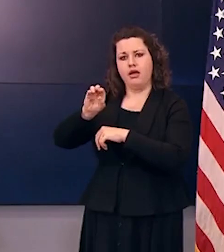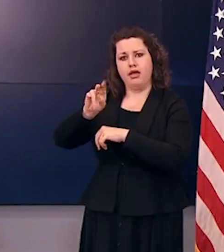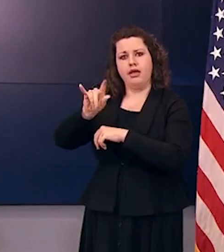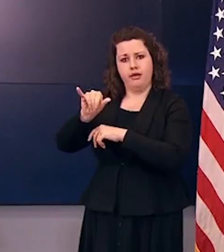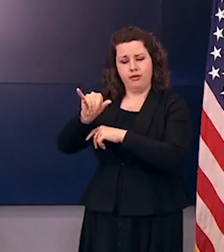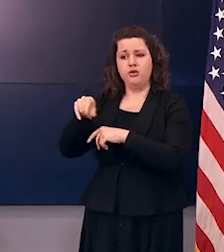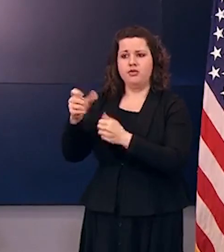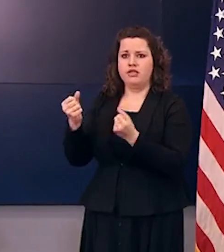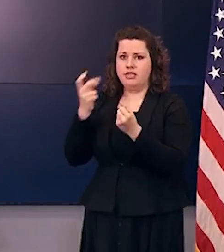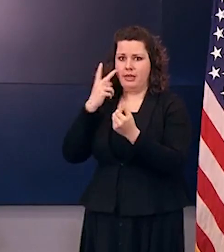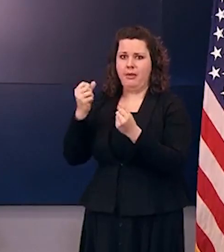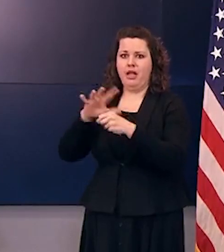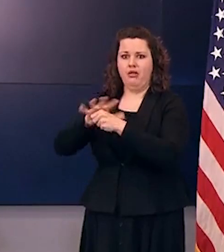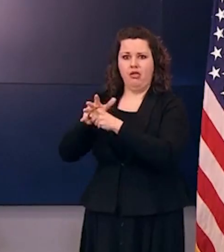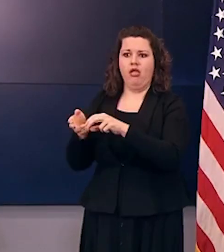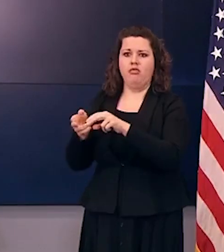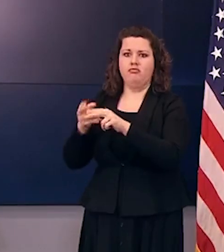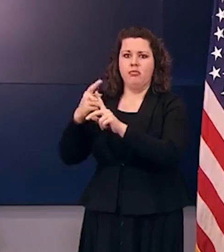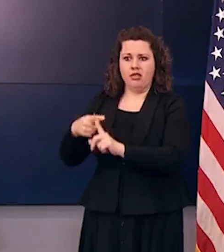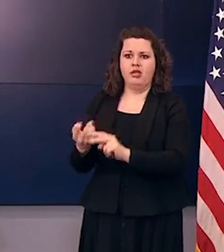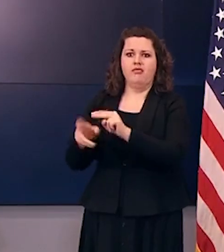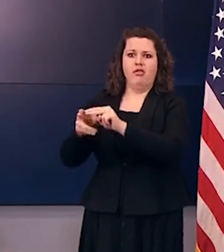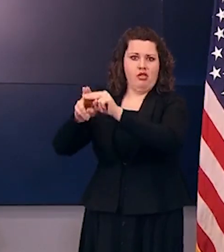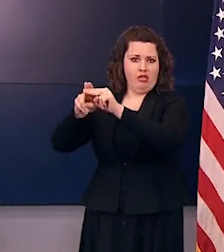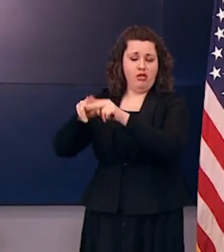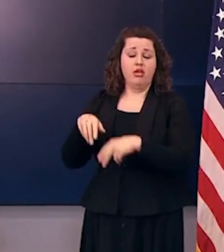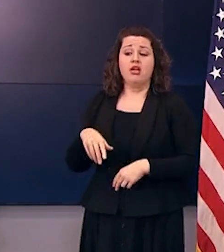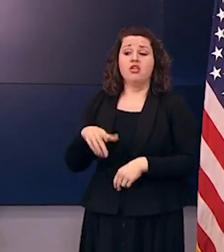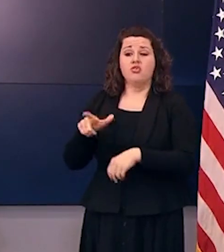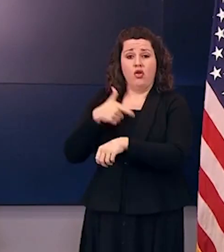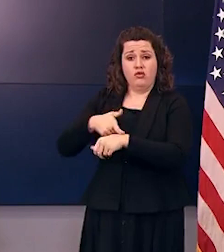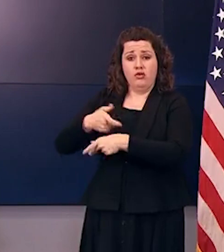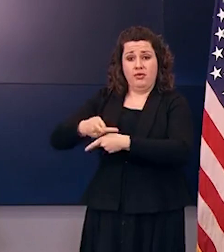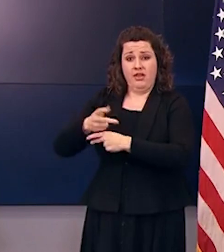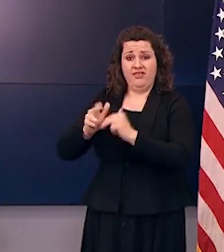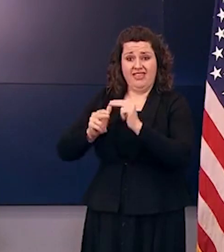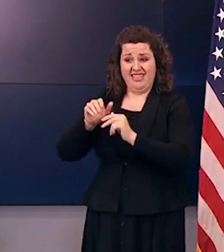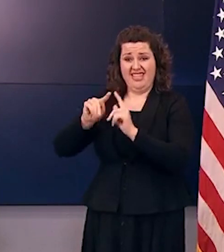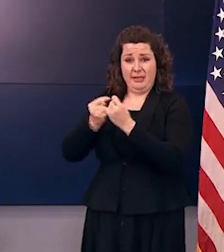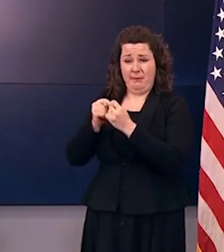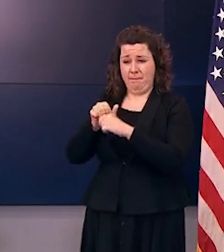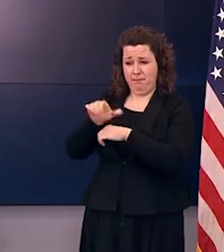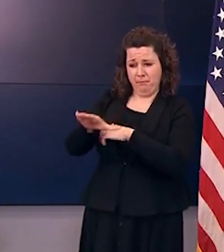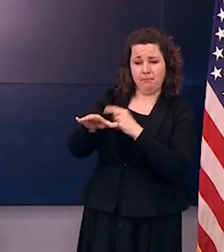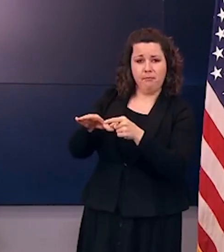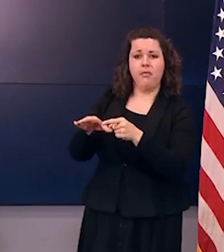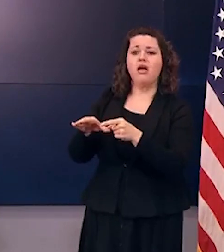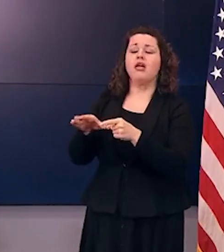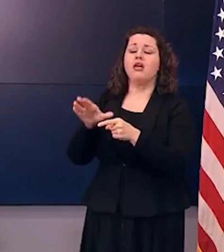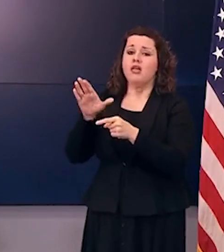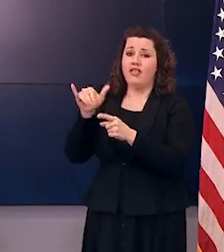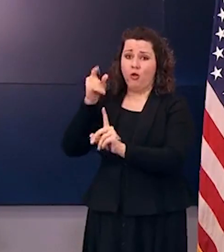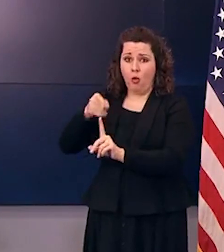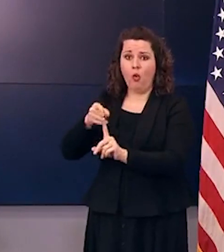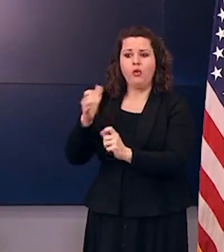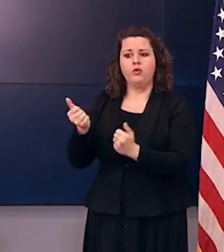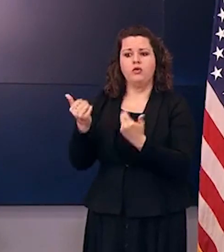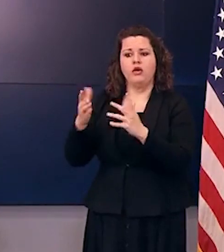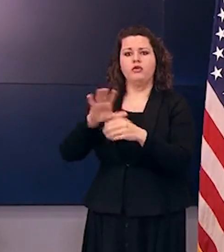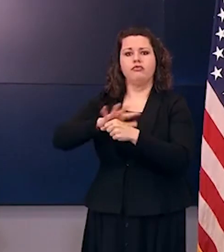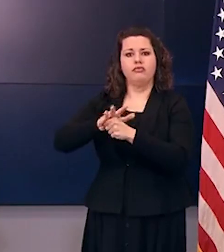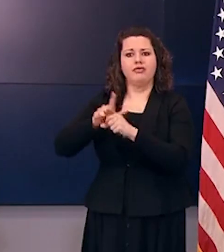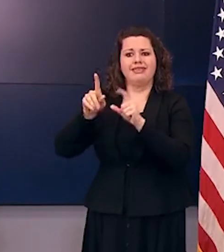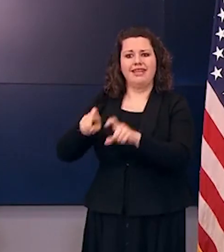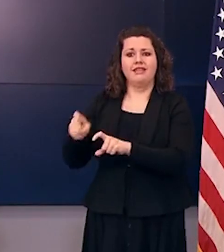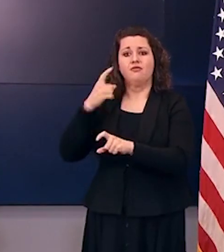case counts increasing. The goal of this long-term care facility strike team is to offer COVID-19 testing